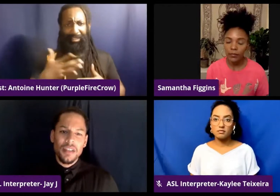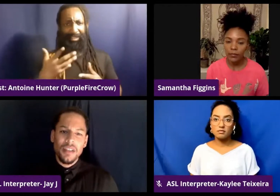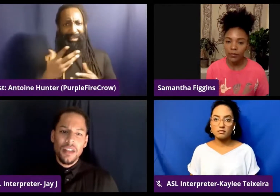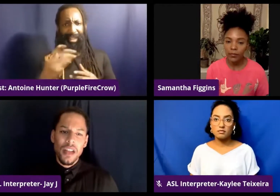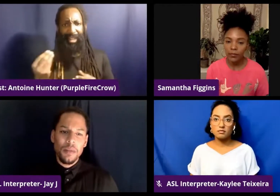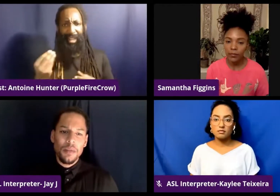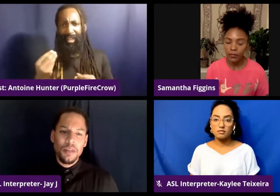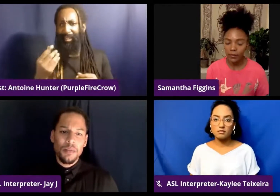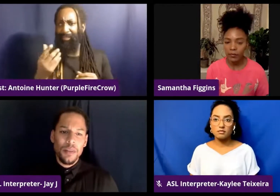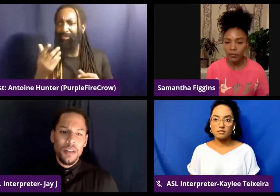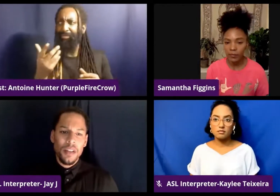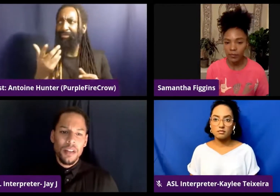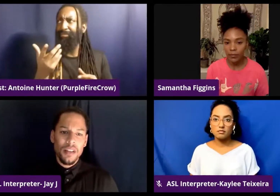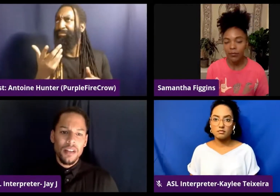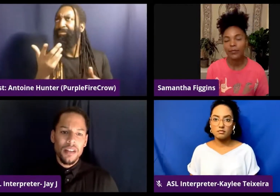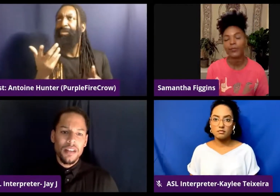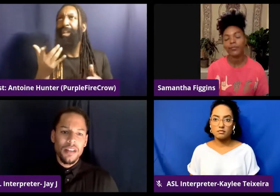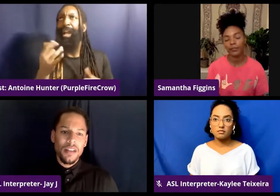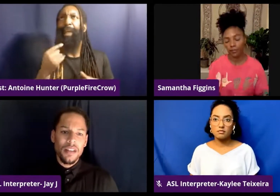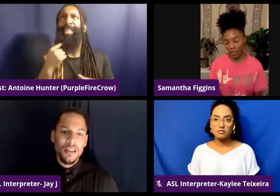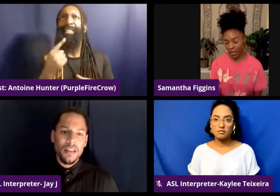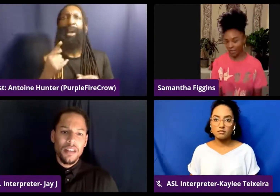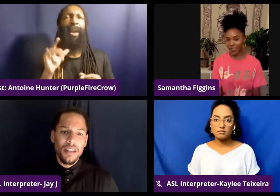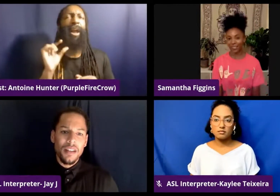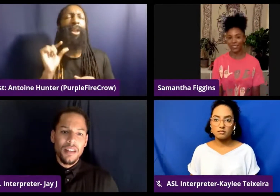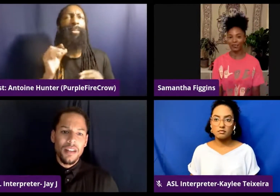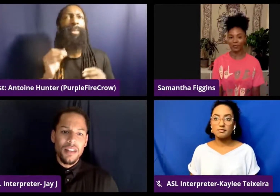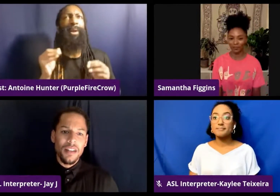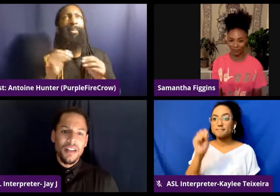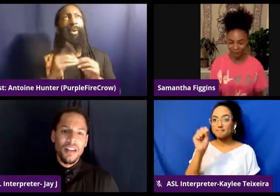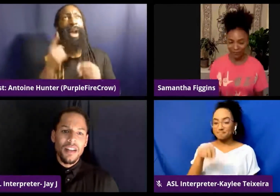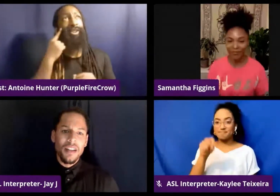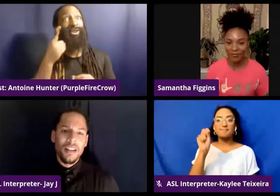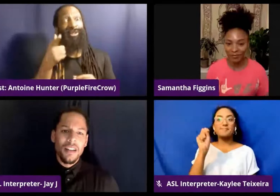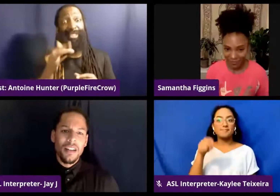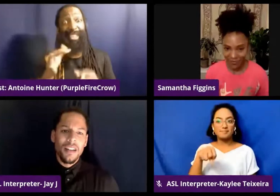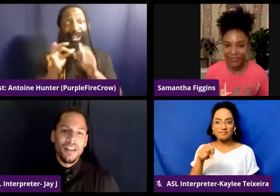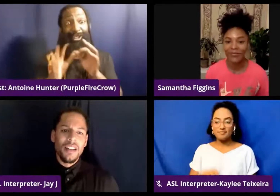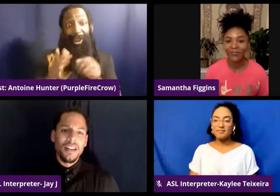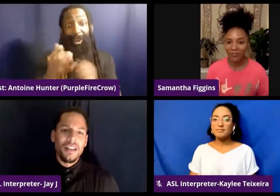you're still able to breathe. Yes.